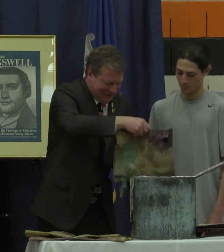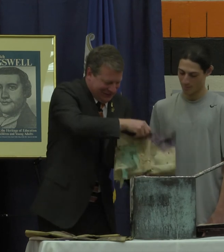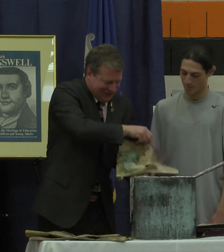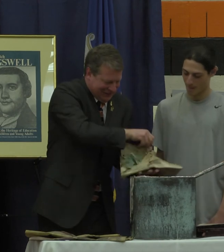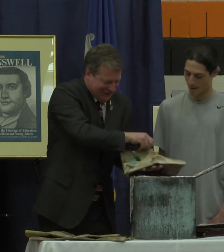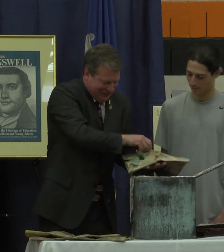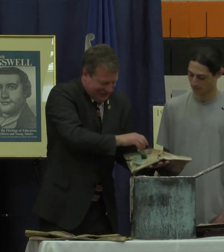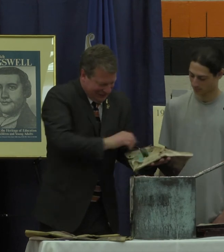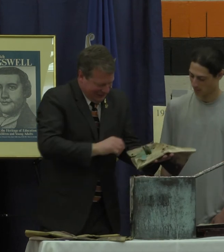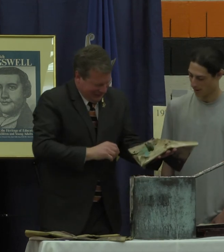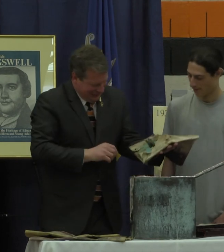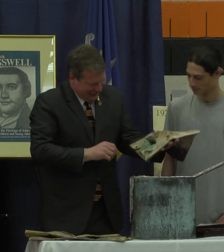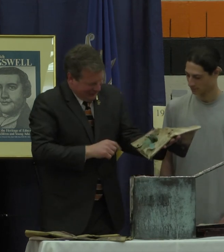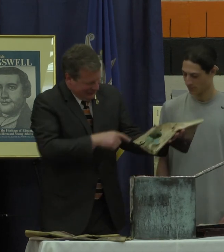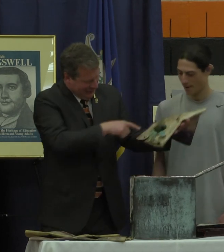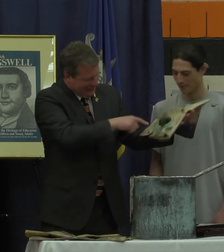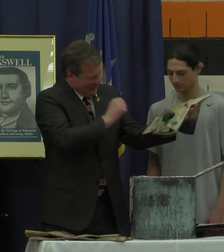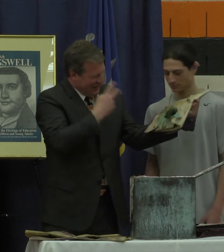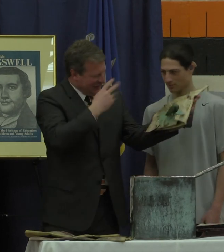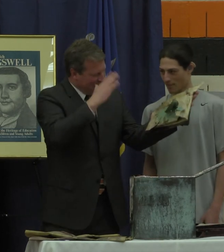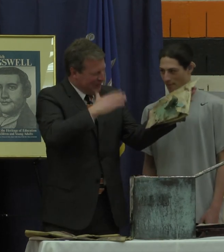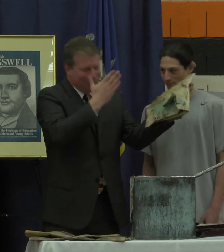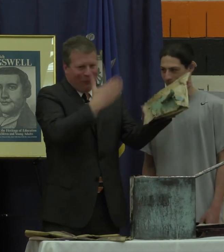Hall. That's what it looks like.